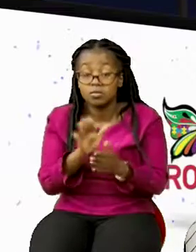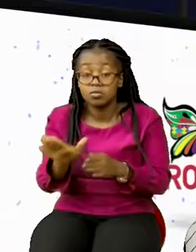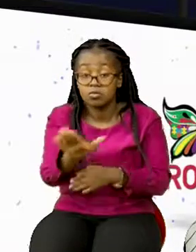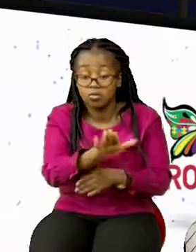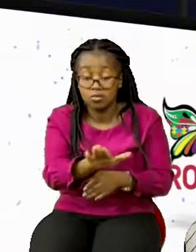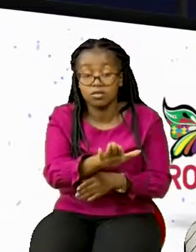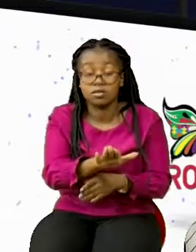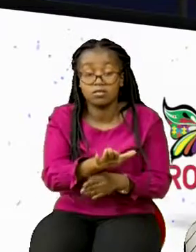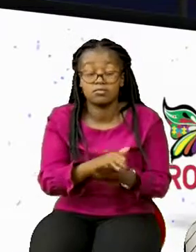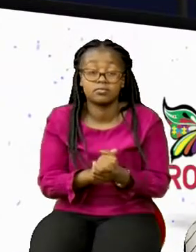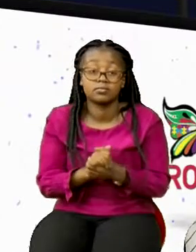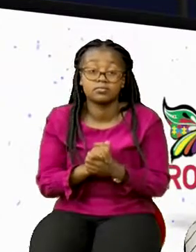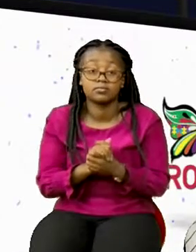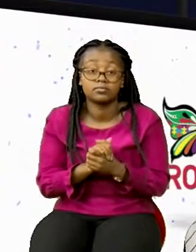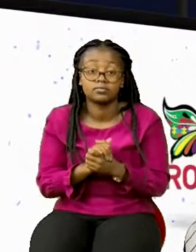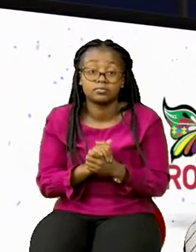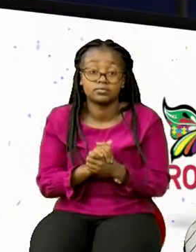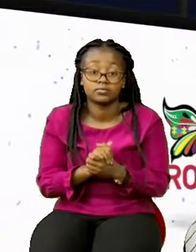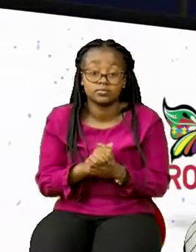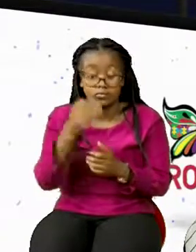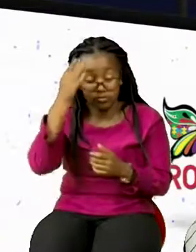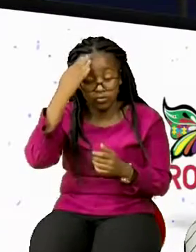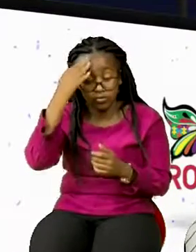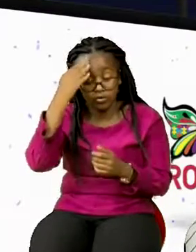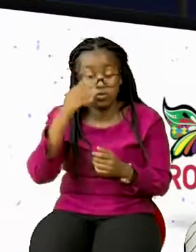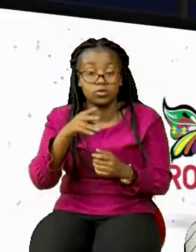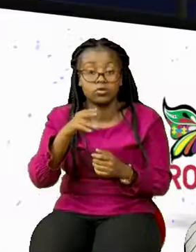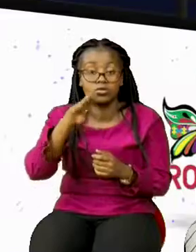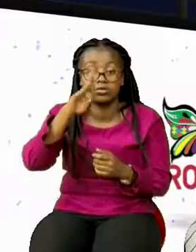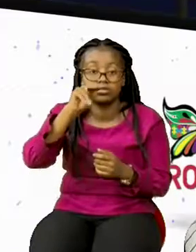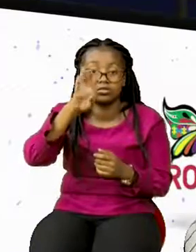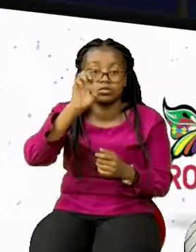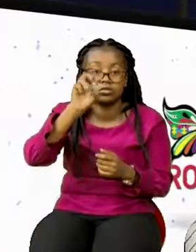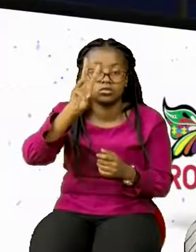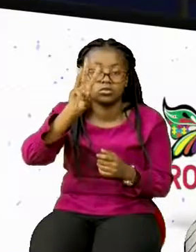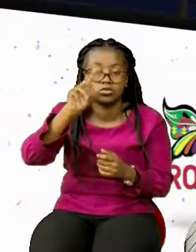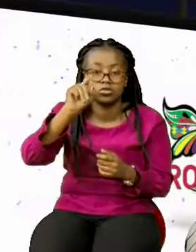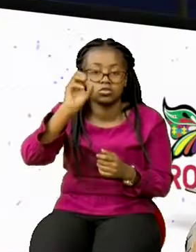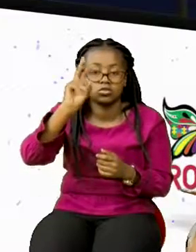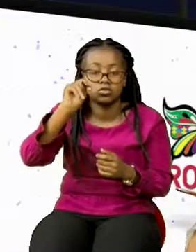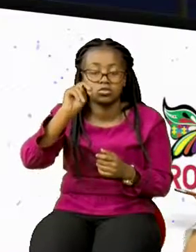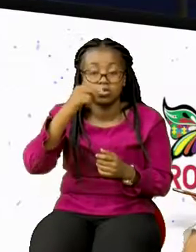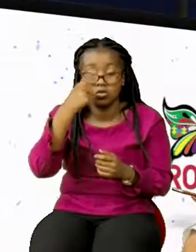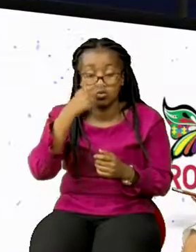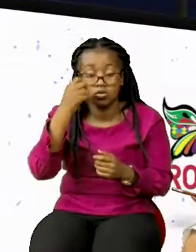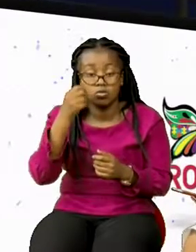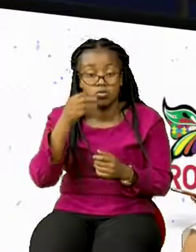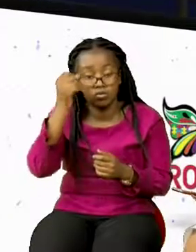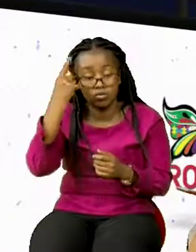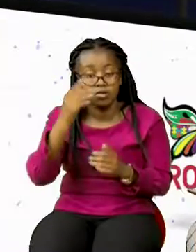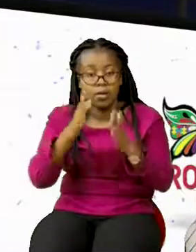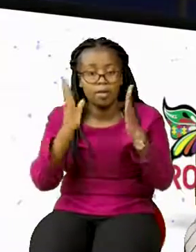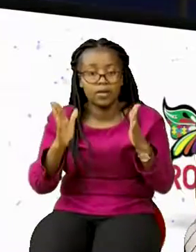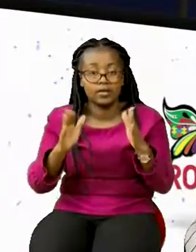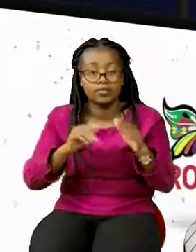Very, very intelligent. So, like Newton was the one who discovered, he's one of our